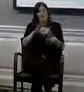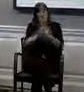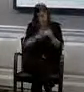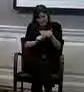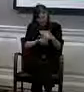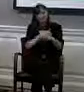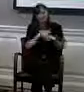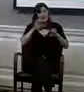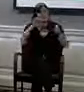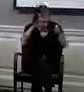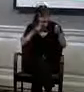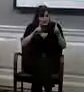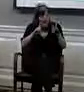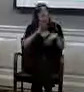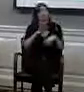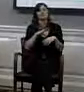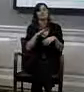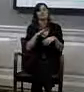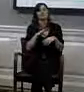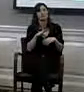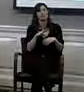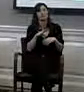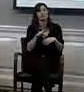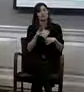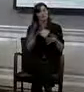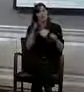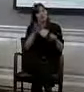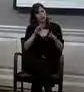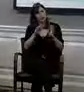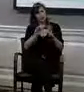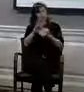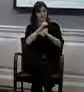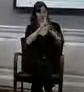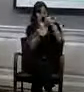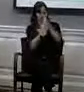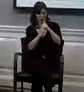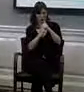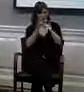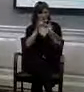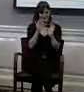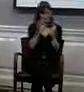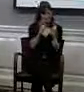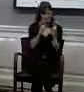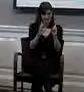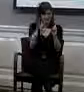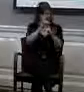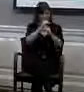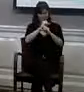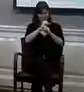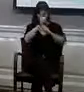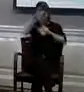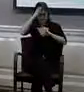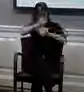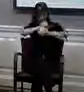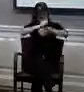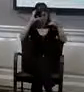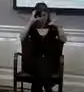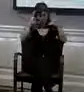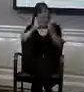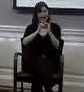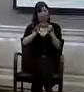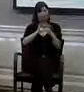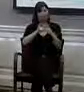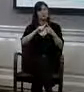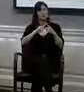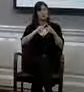policies, curriculum, and structure are conceptualized holistically around furthering human rights. At the Carr Center, she